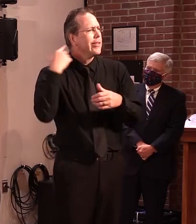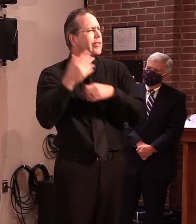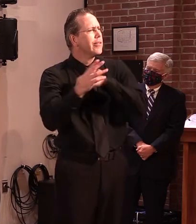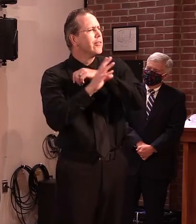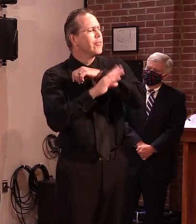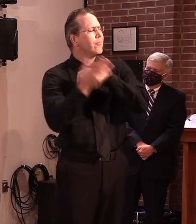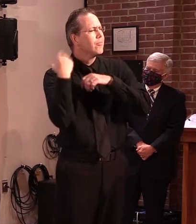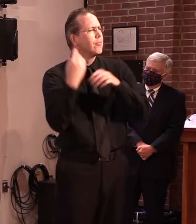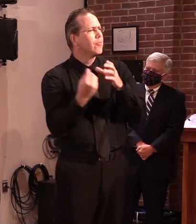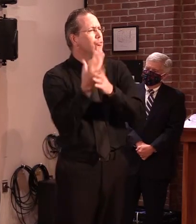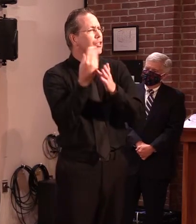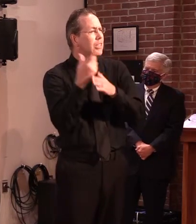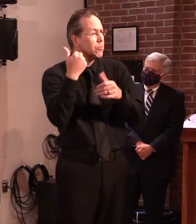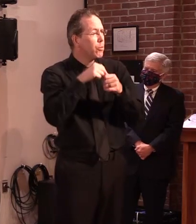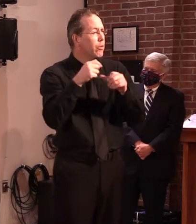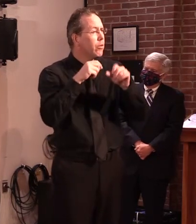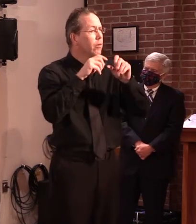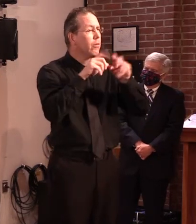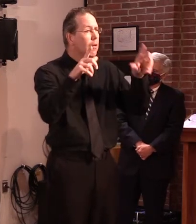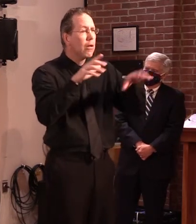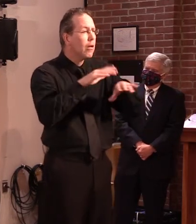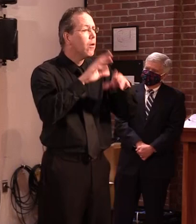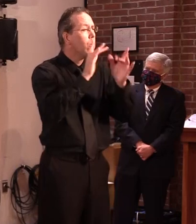Secretary French.